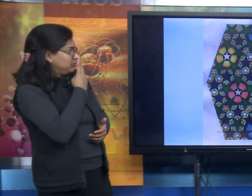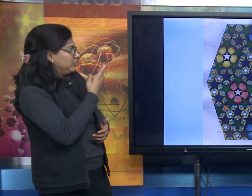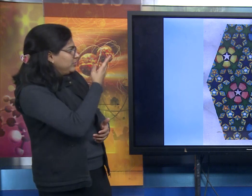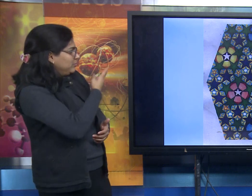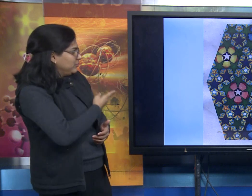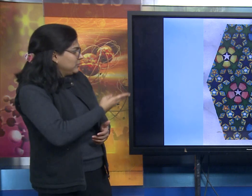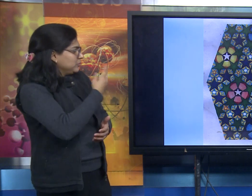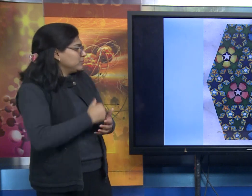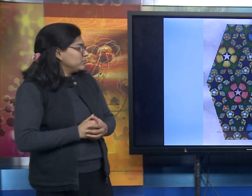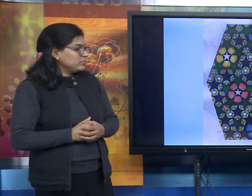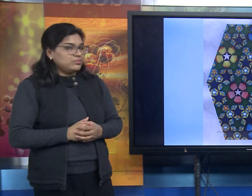Now this is another image.